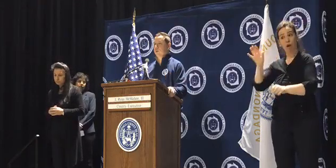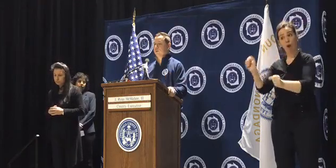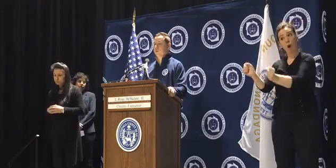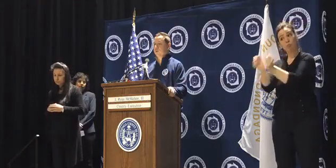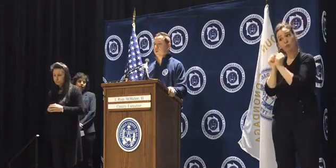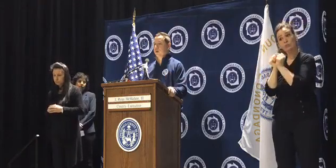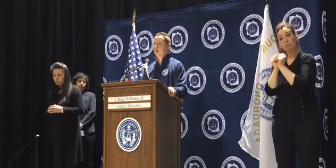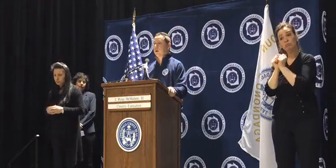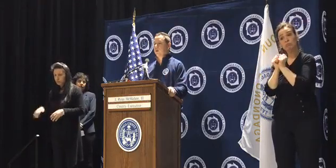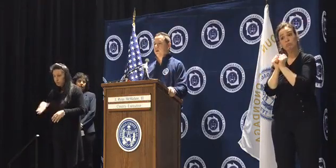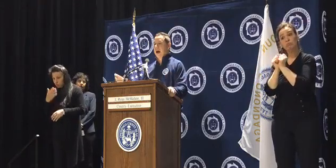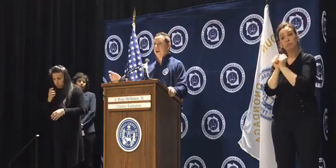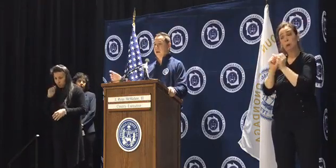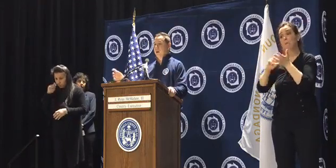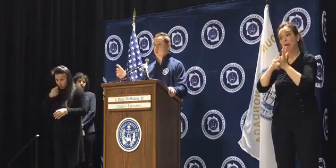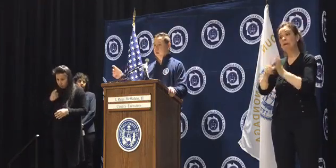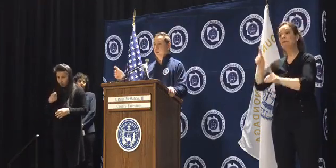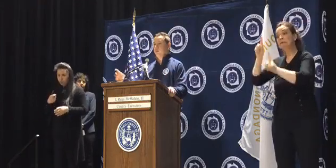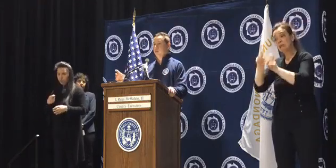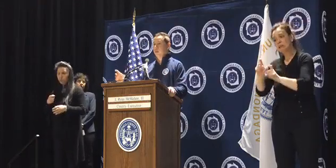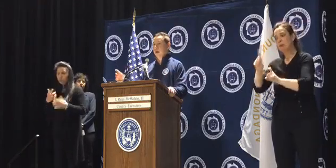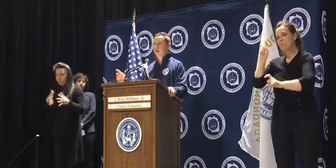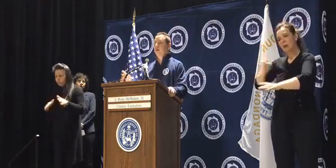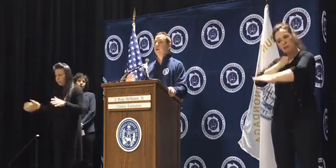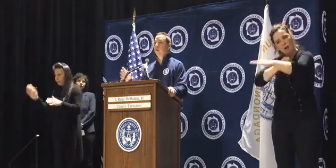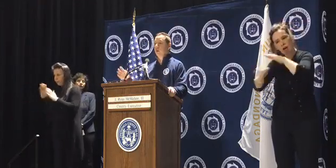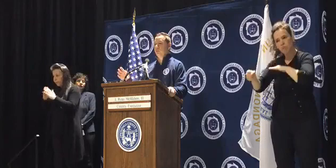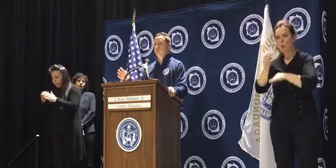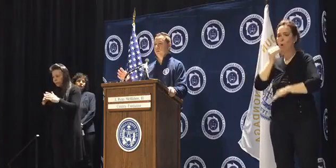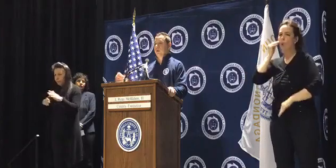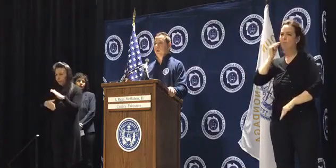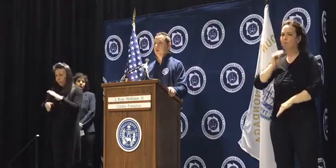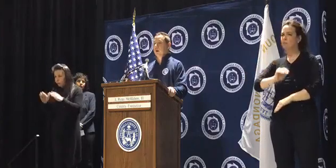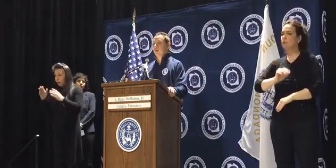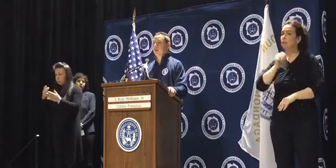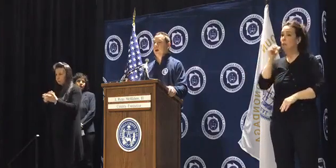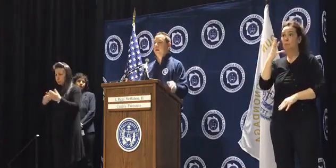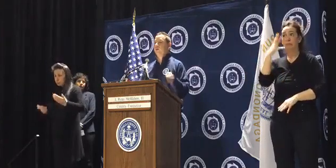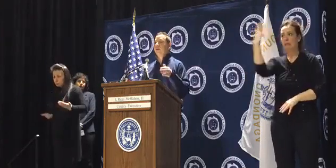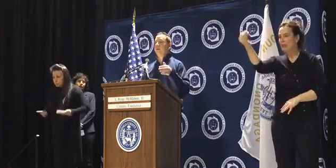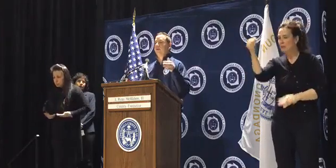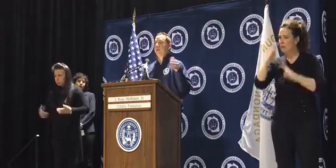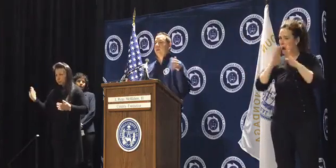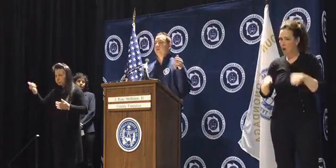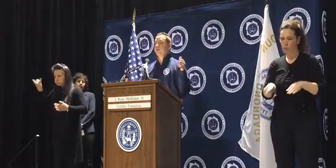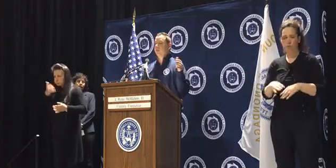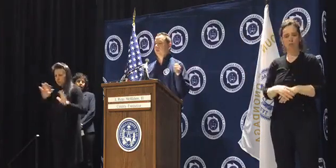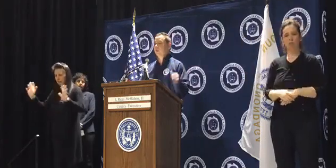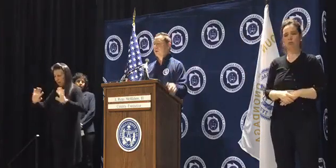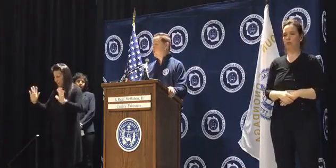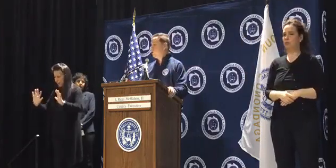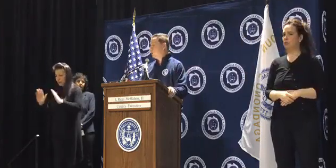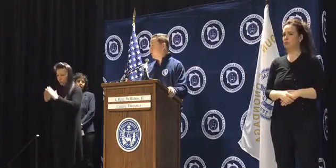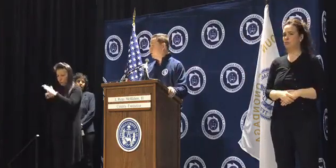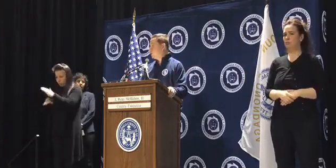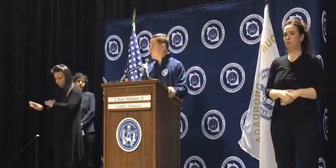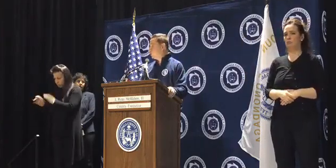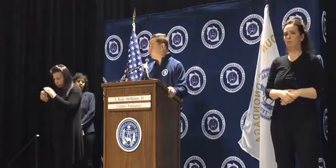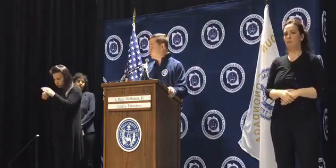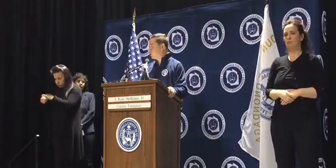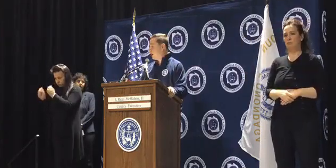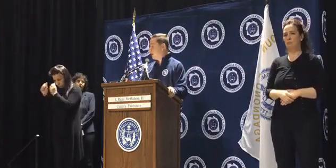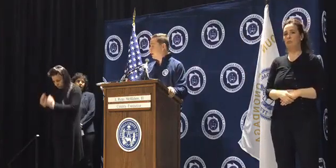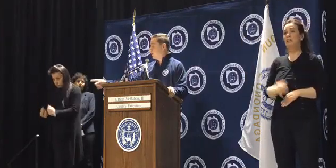get some groceries real quick. We have a hotline where we can help you do that. You go home, okay? And then if you need any supplies or materials, you can call our